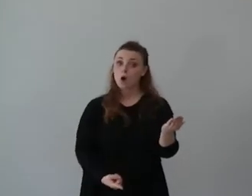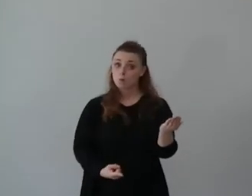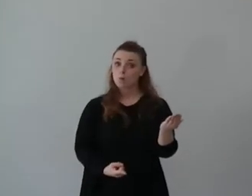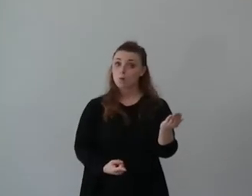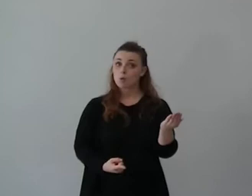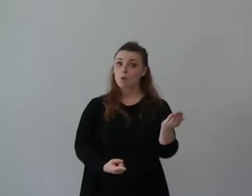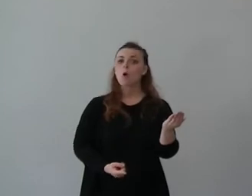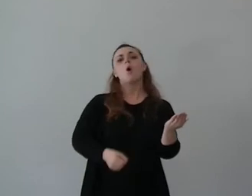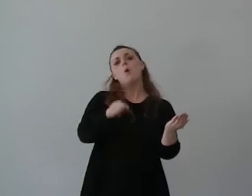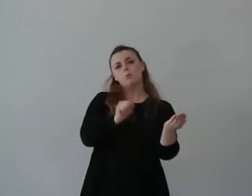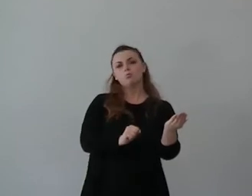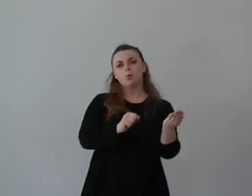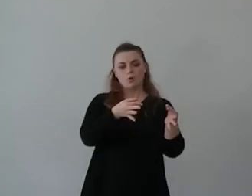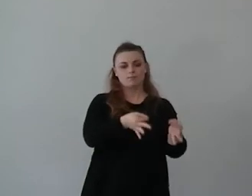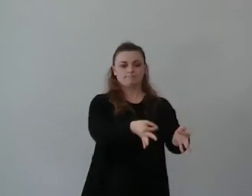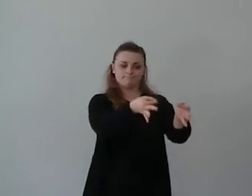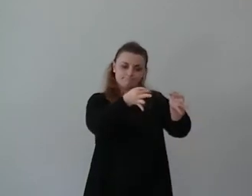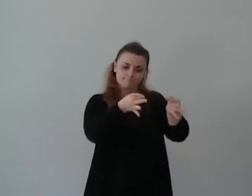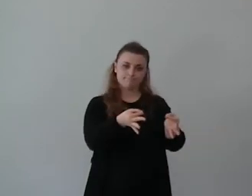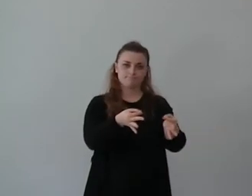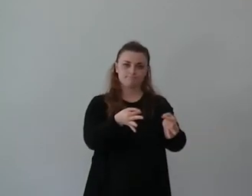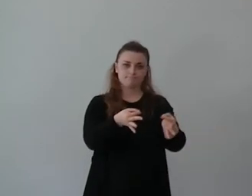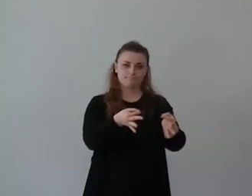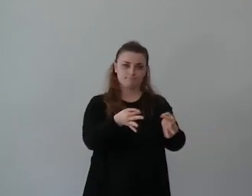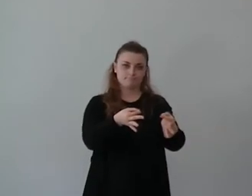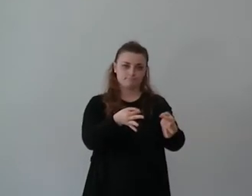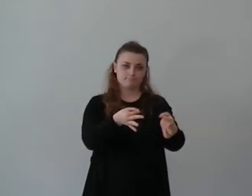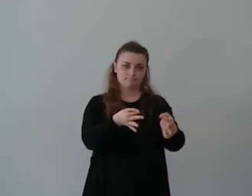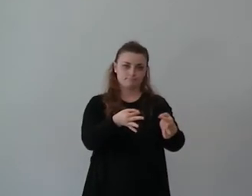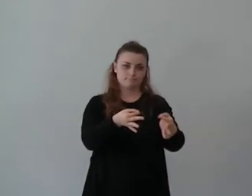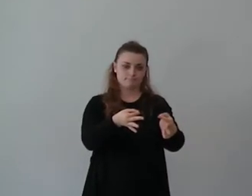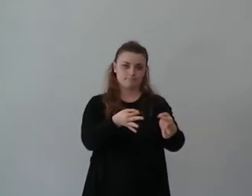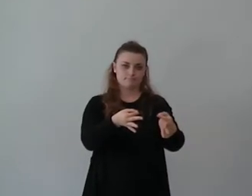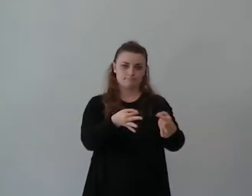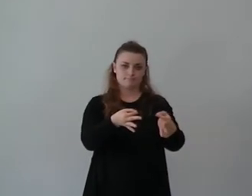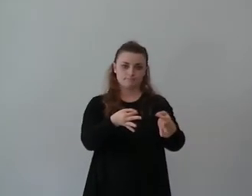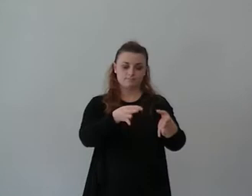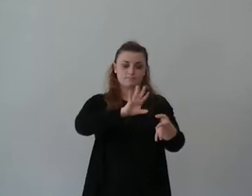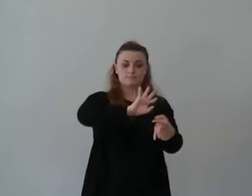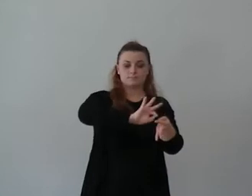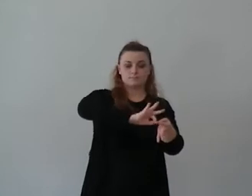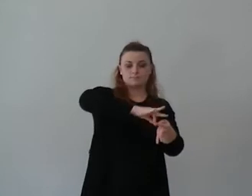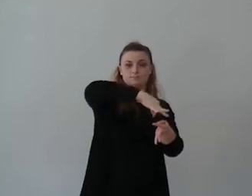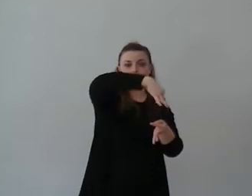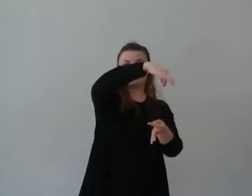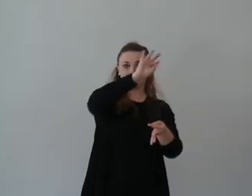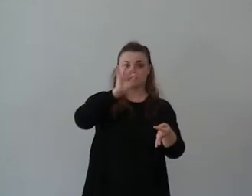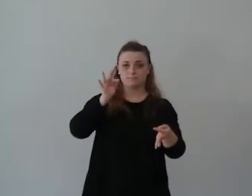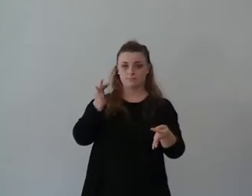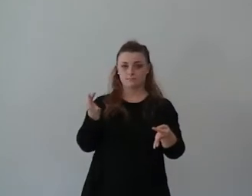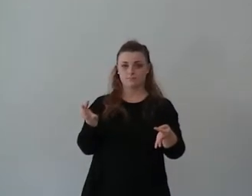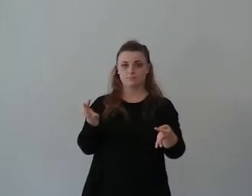di prendere questo biglietto. Take it off. You're going to walk over and place it underneath the cross. You're going to stick it on the wall.